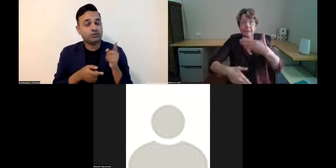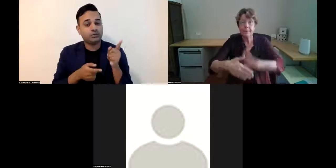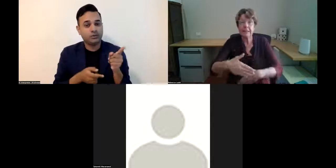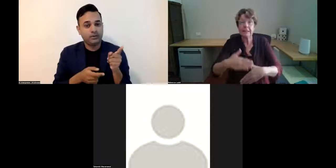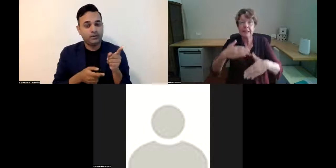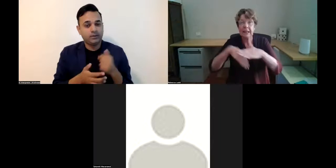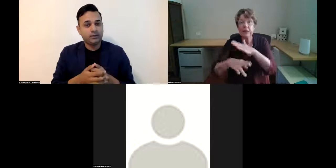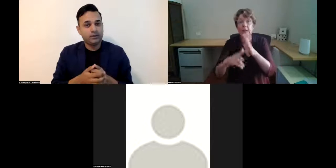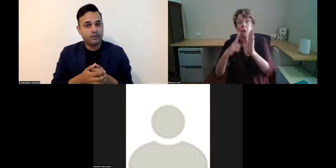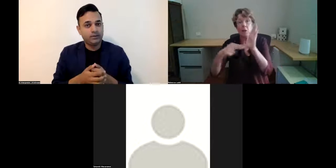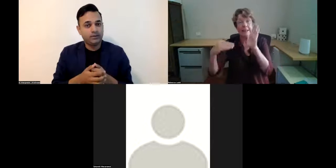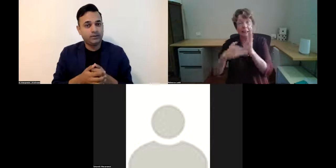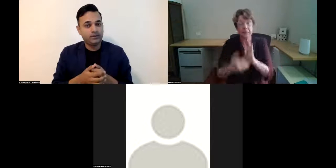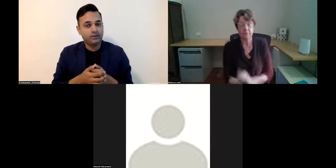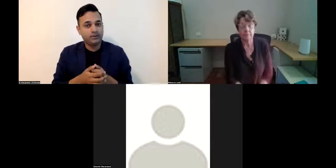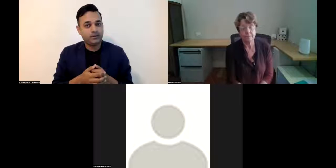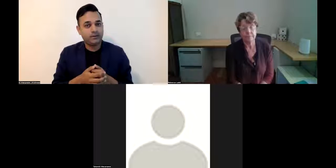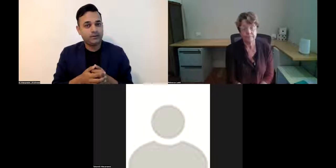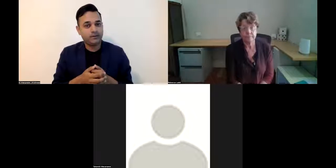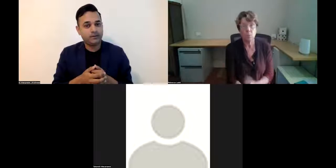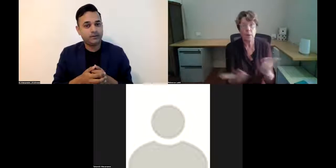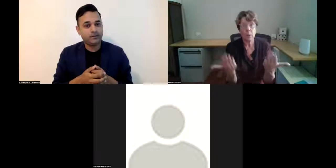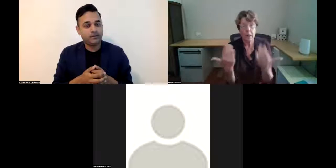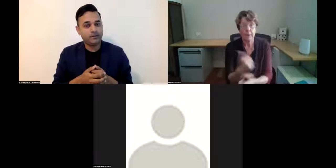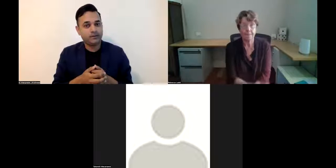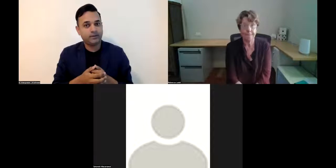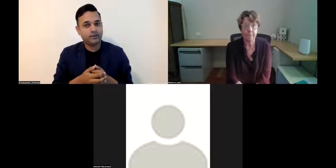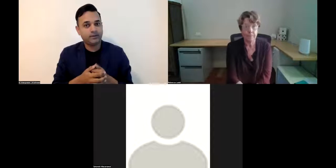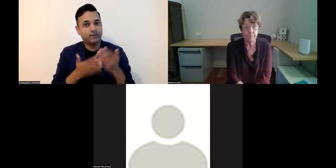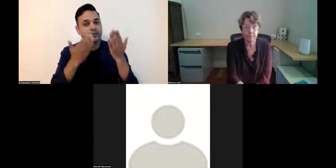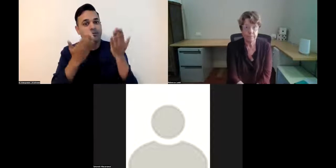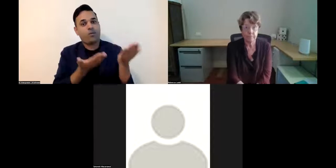Zealand. We welcome you, Honorable Minister.